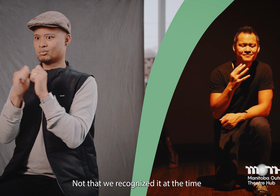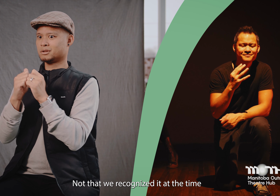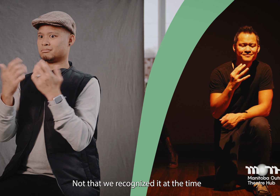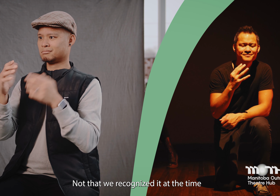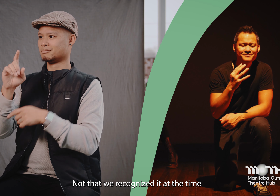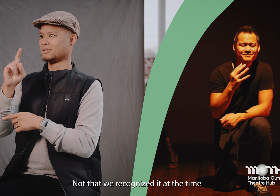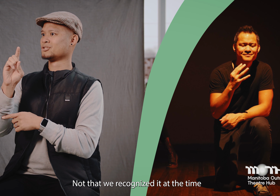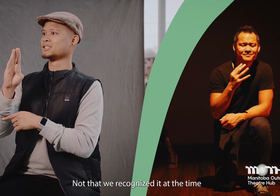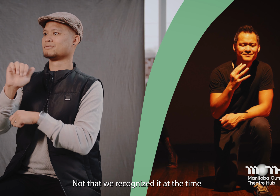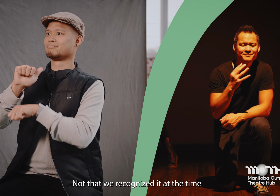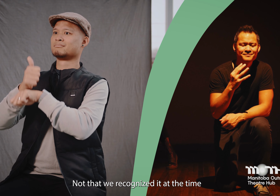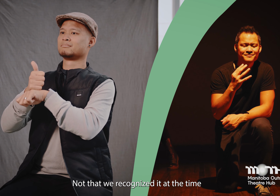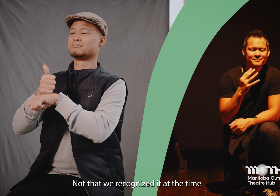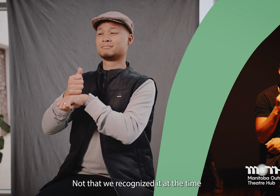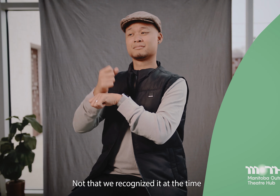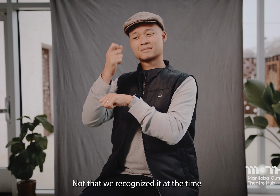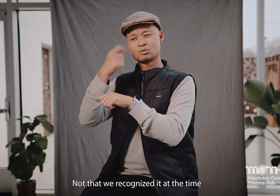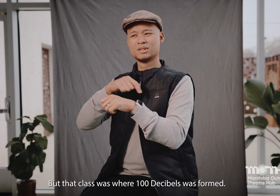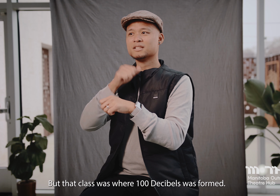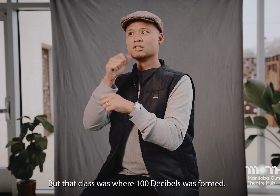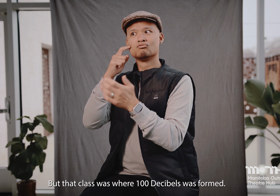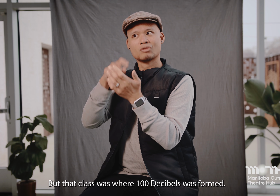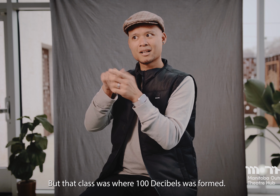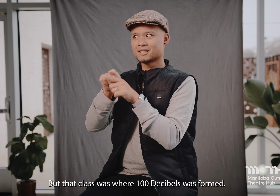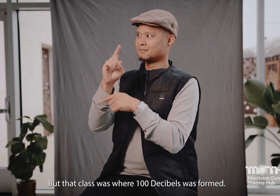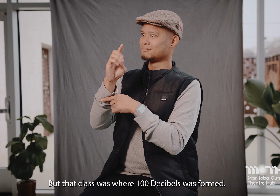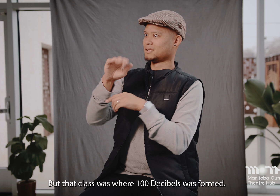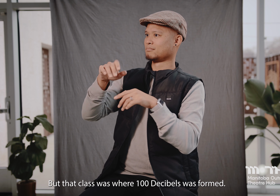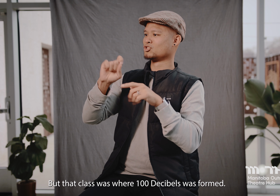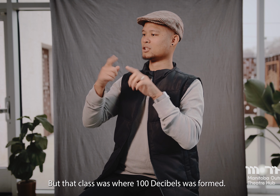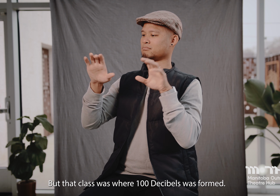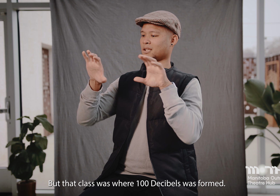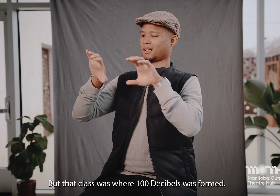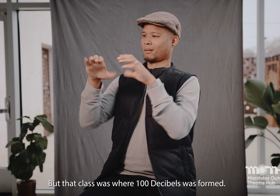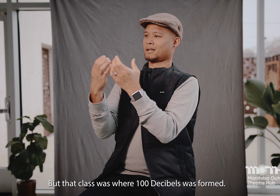Not that we recognized it at the time, but that class was where 100 decibels was formed.